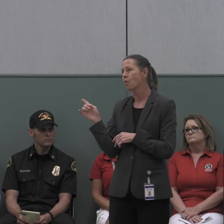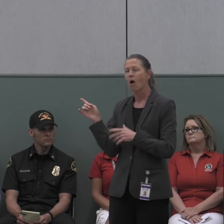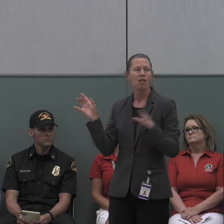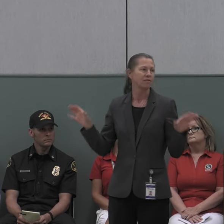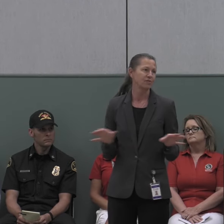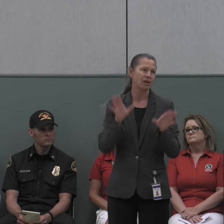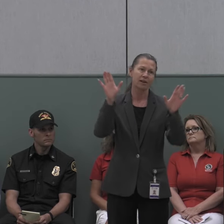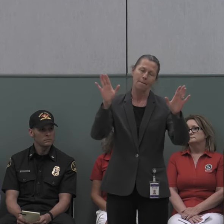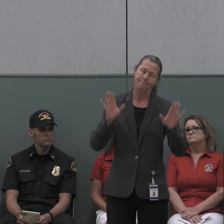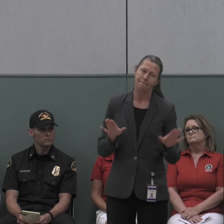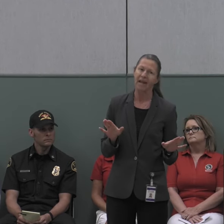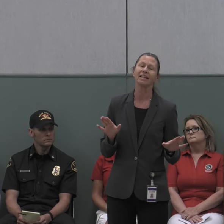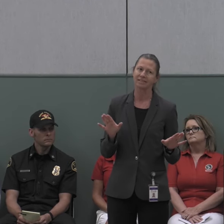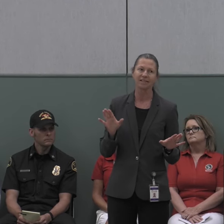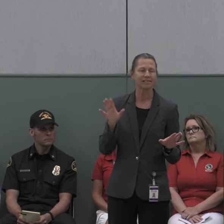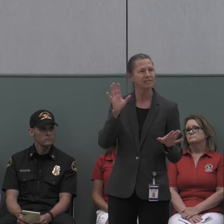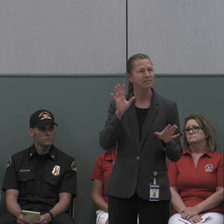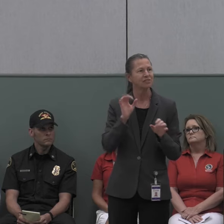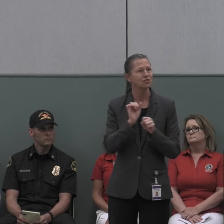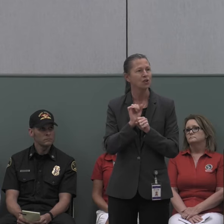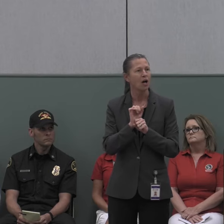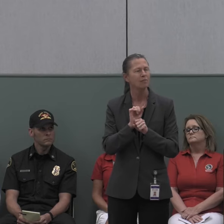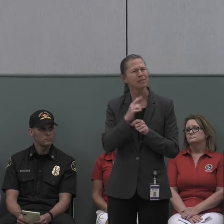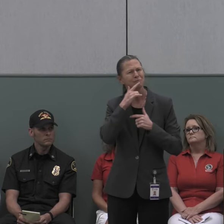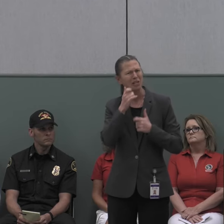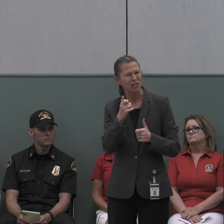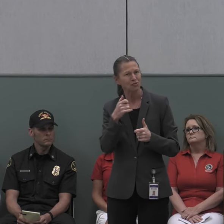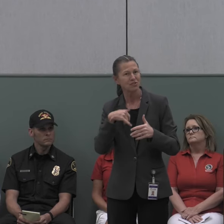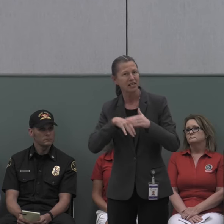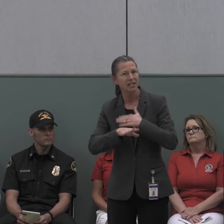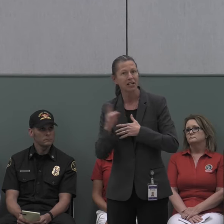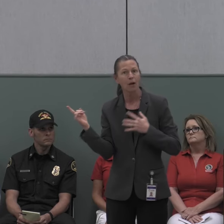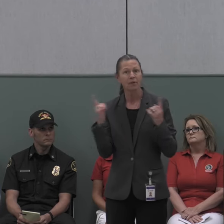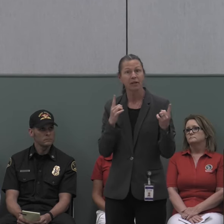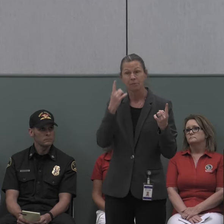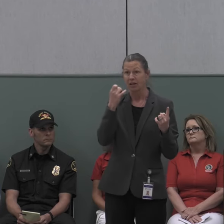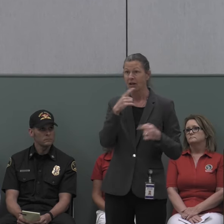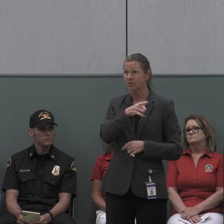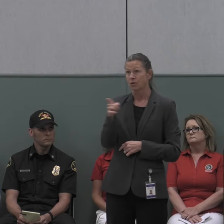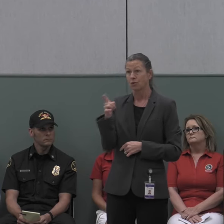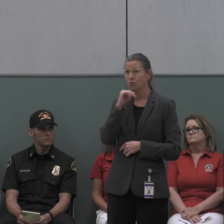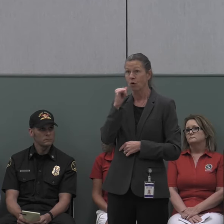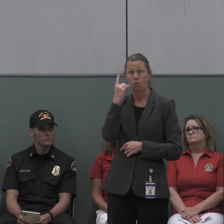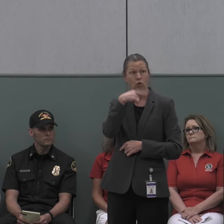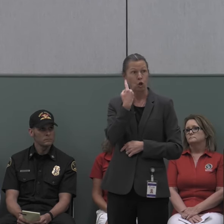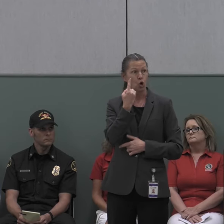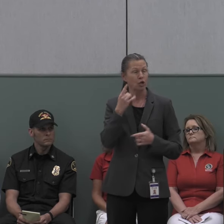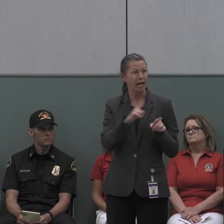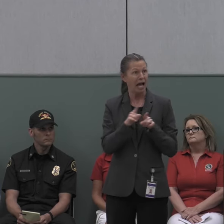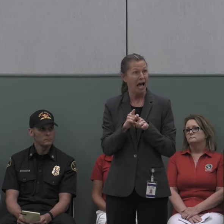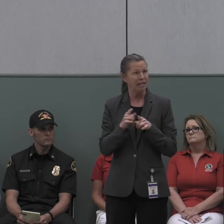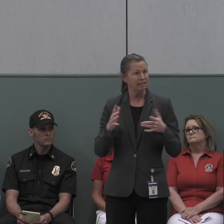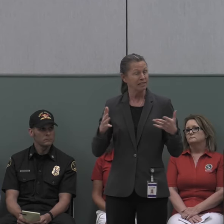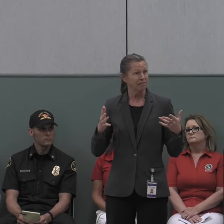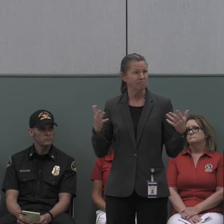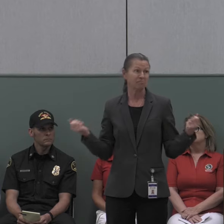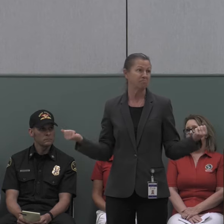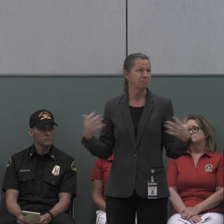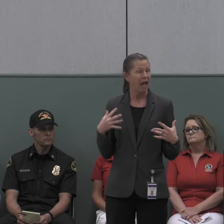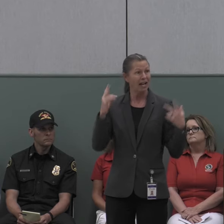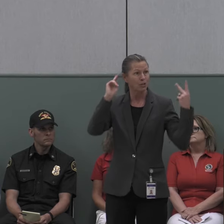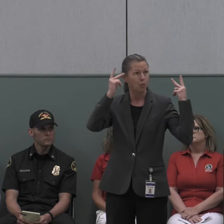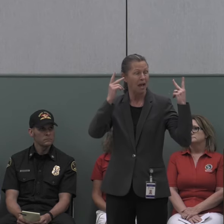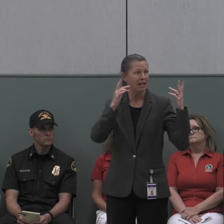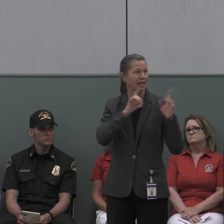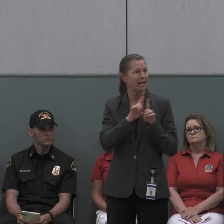say that it's been interesting coming in because you guys don't look as panicked as I felt coming in. And so keep up the good work.